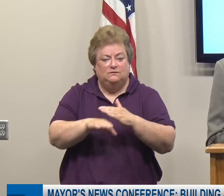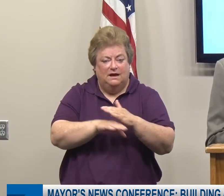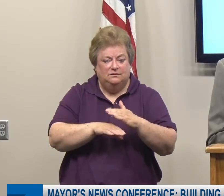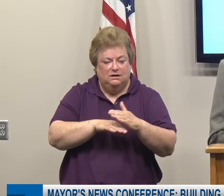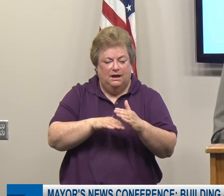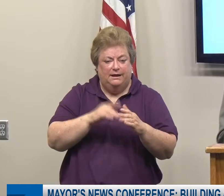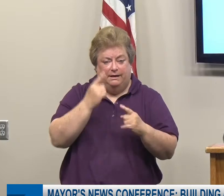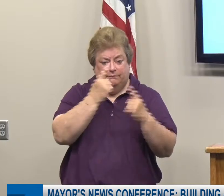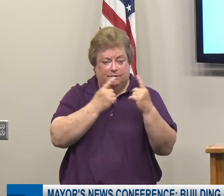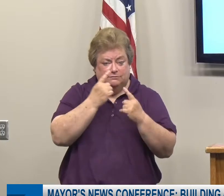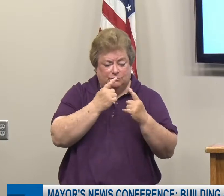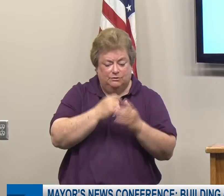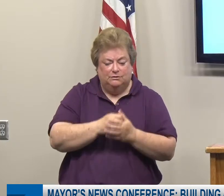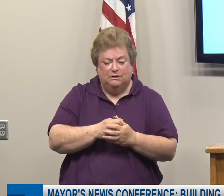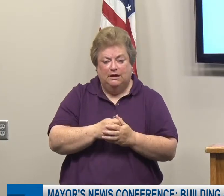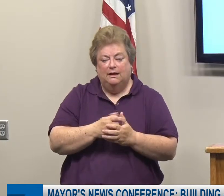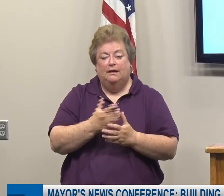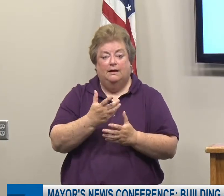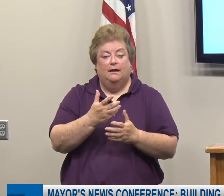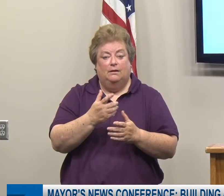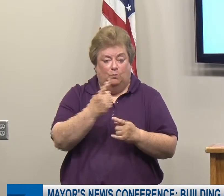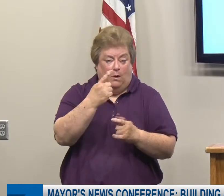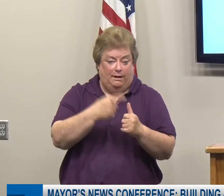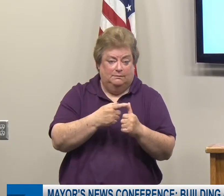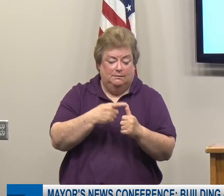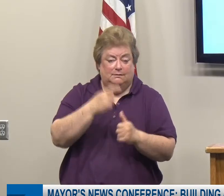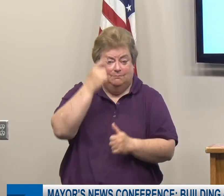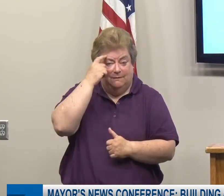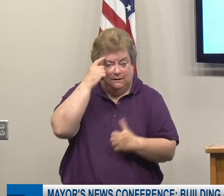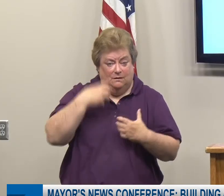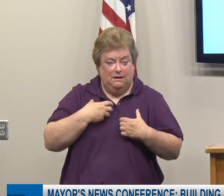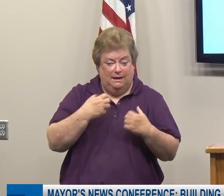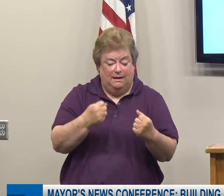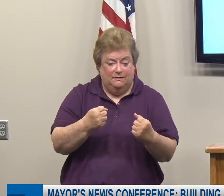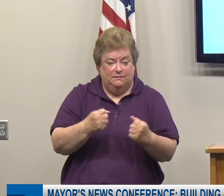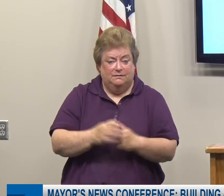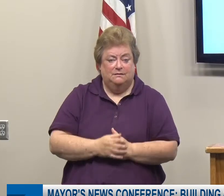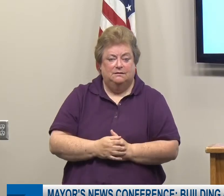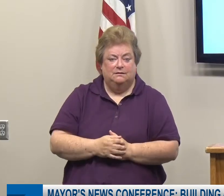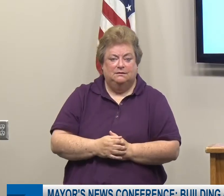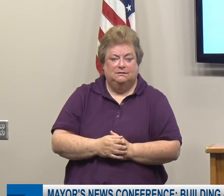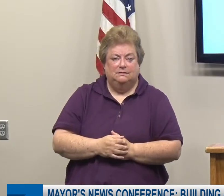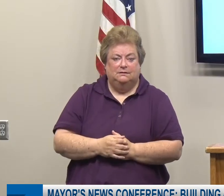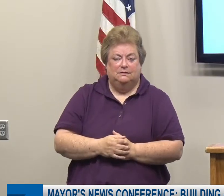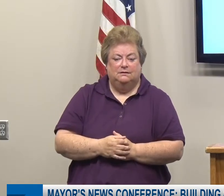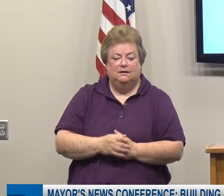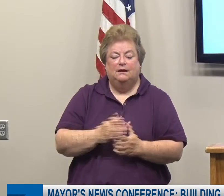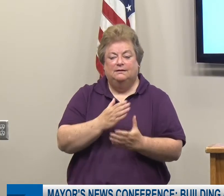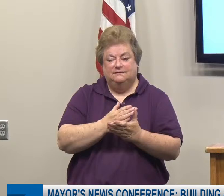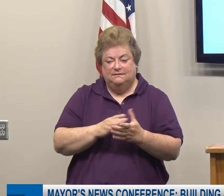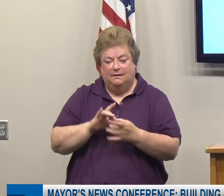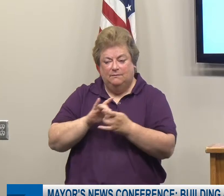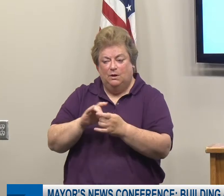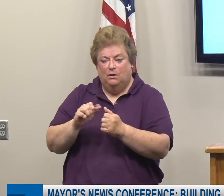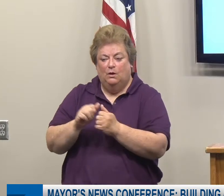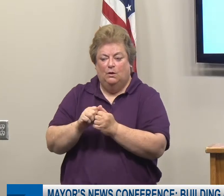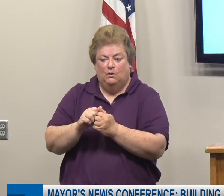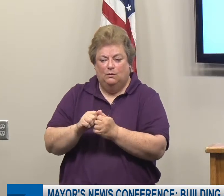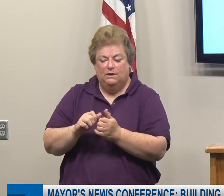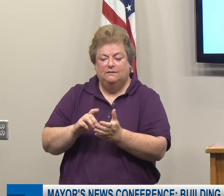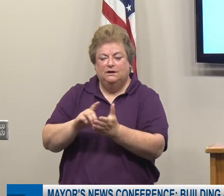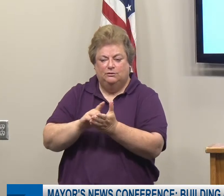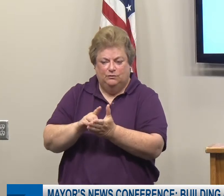underlying concerns are mental health. Some surround substance abuse.